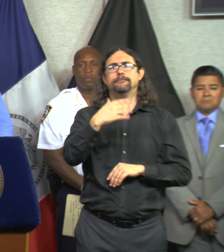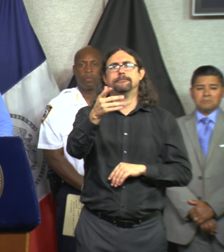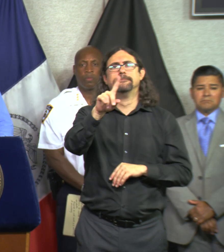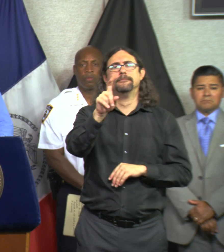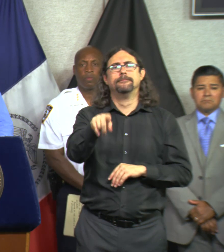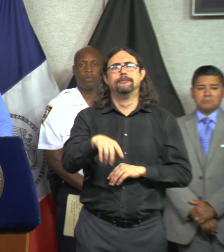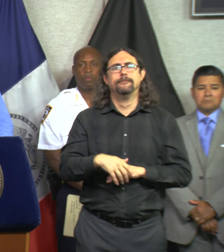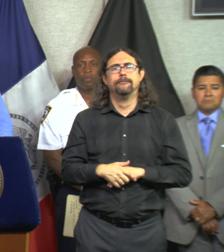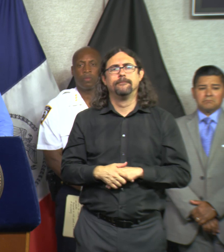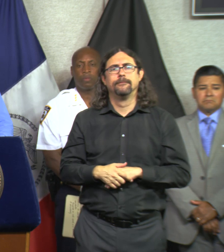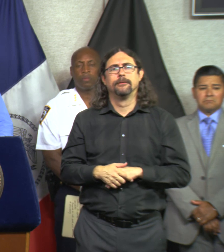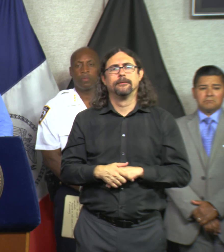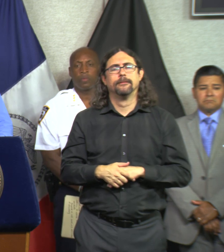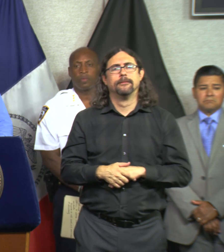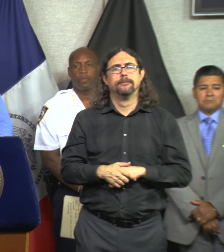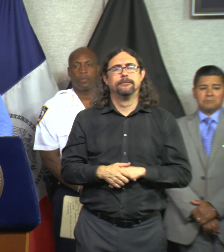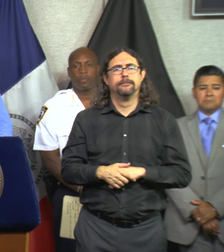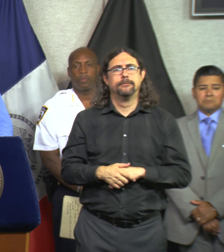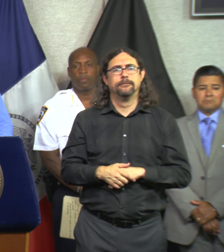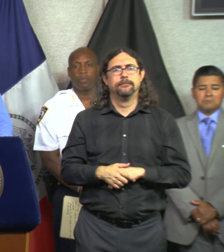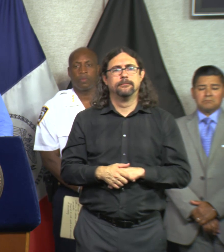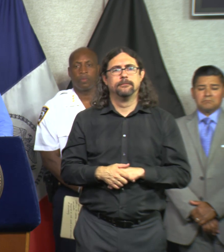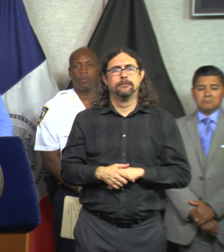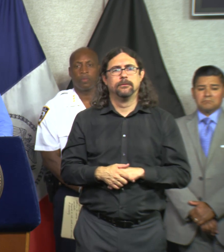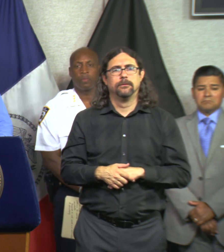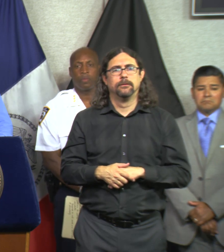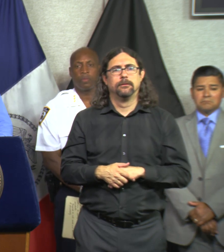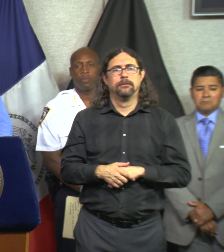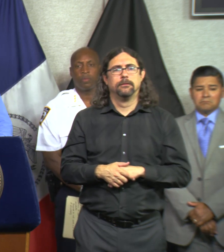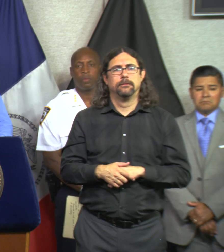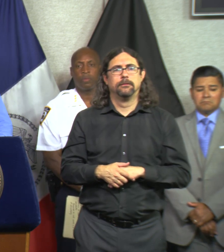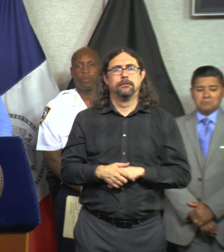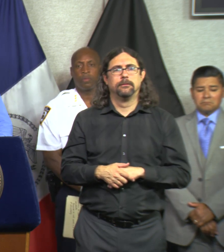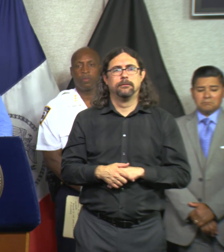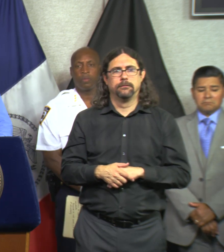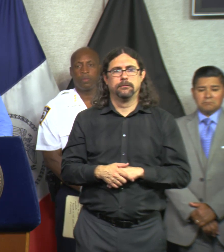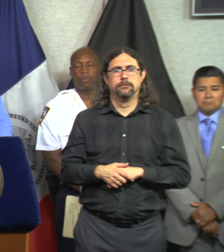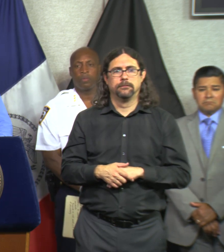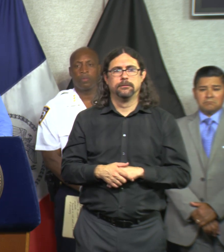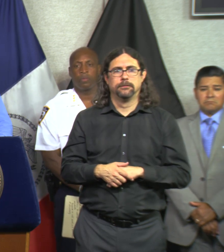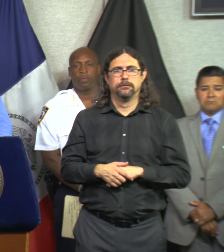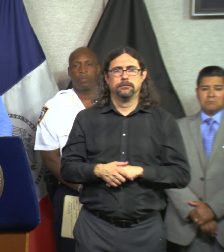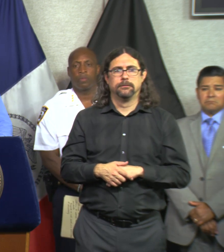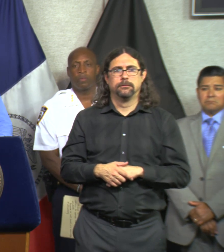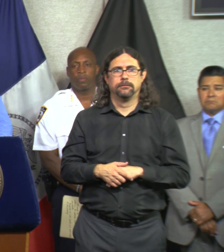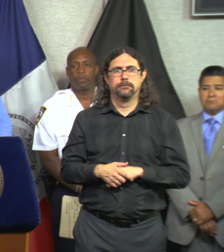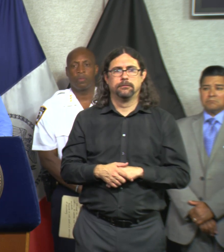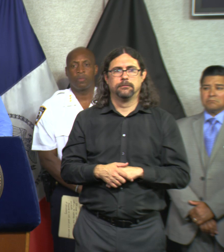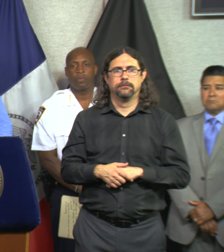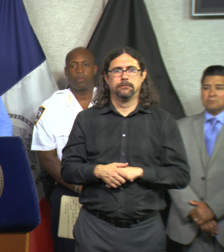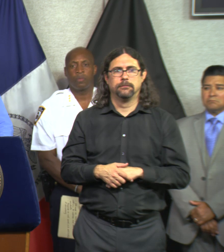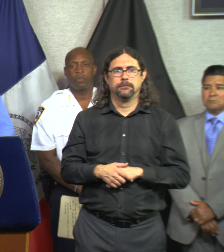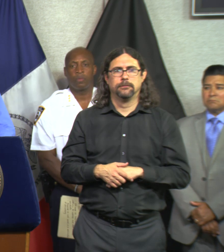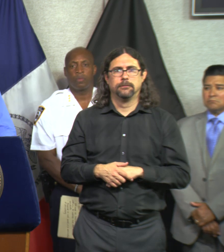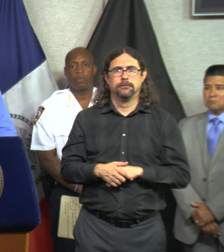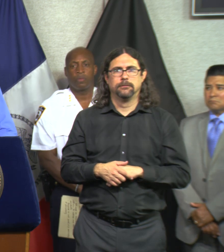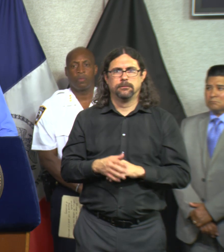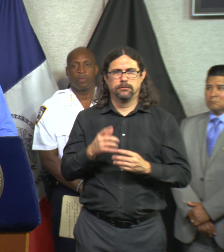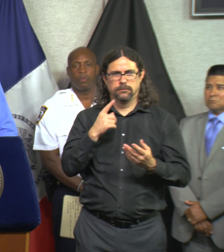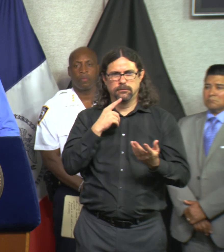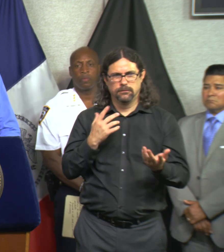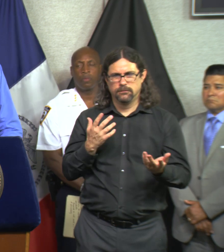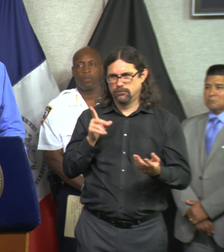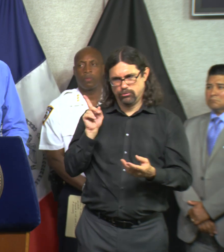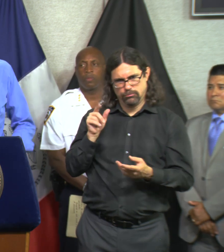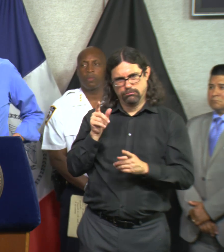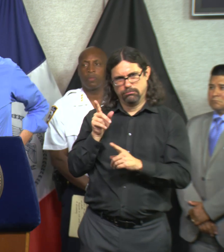boss. In any scenario, if your boss tells you to do something, you should do it. Do you agree with that assessment in